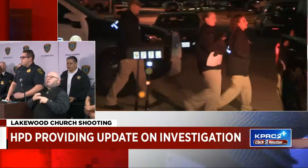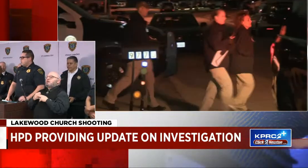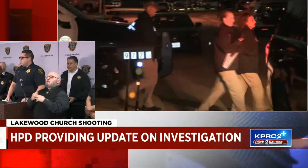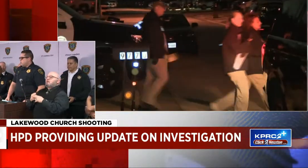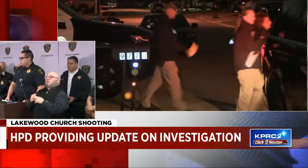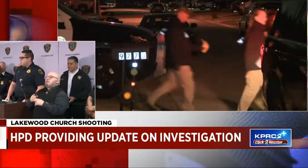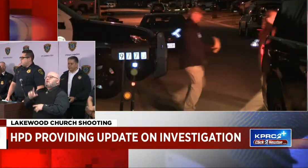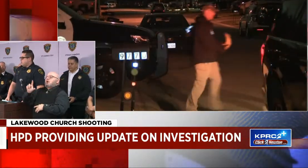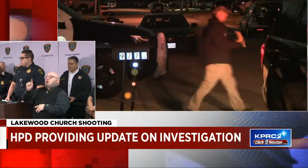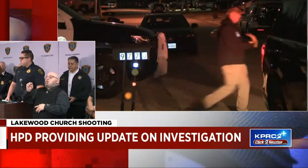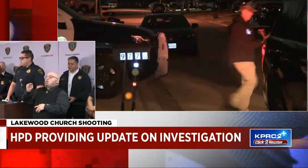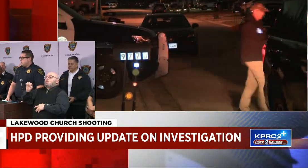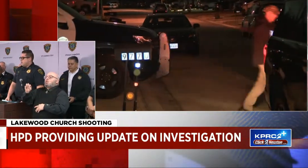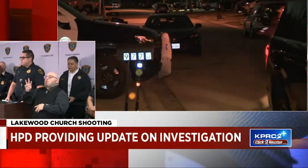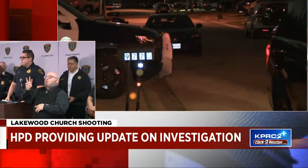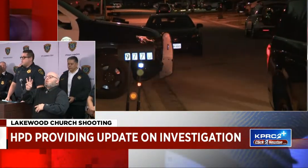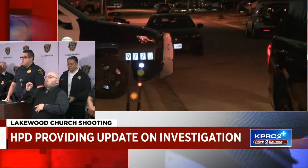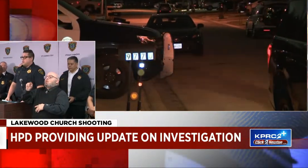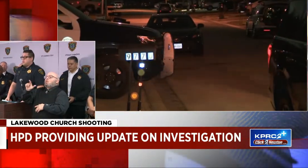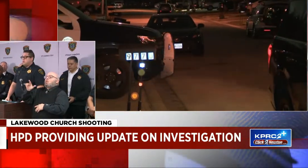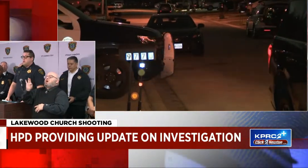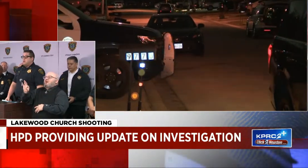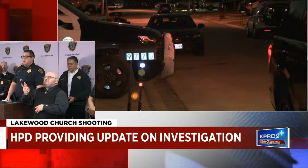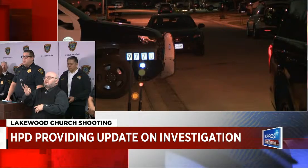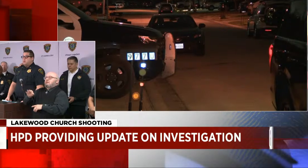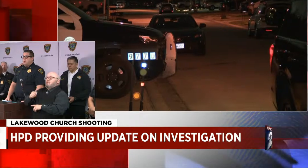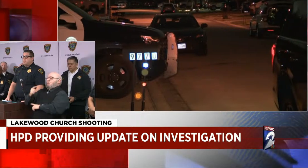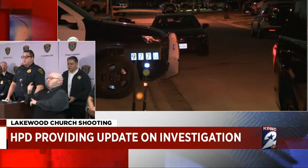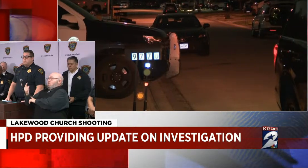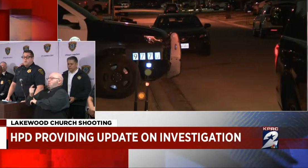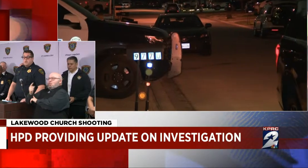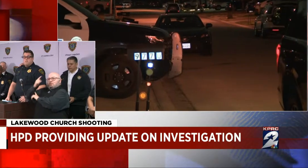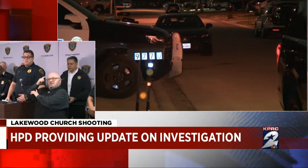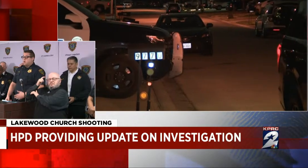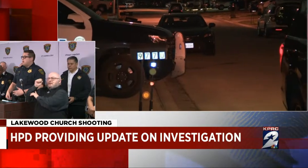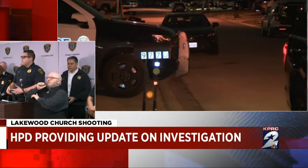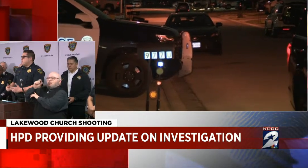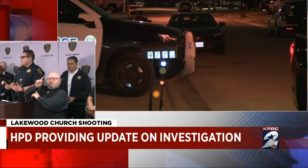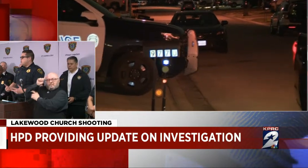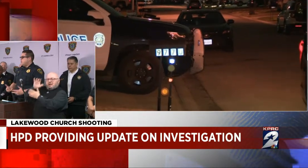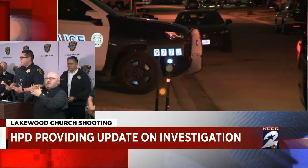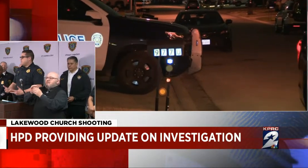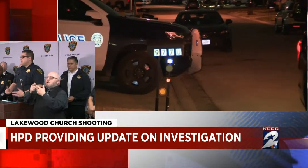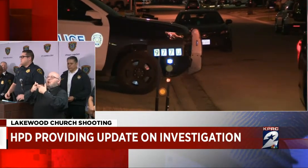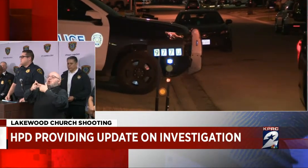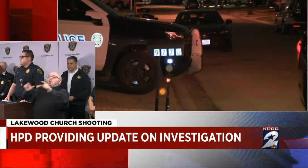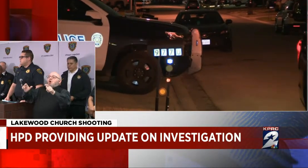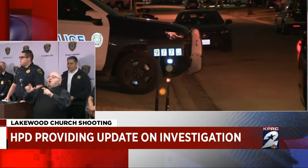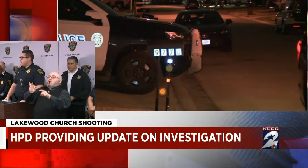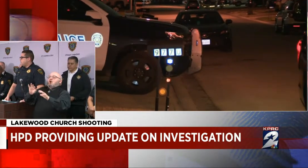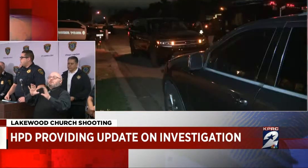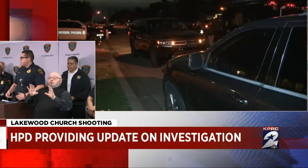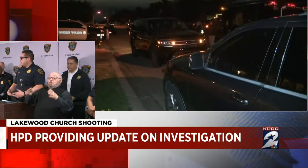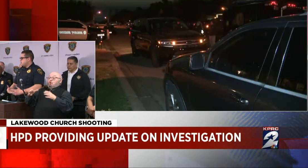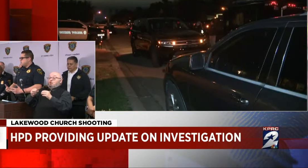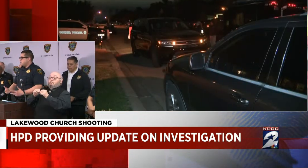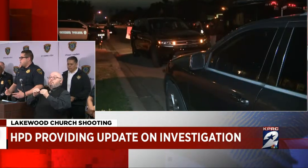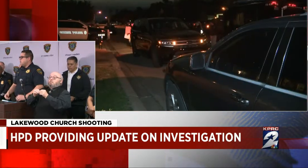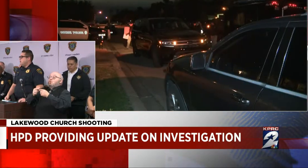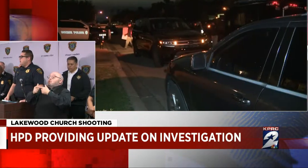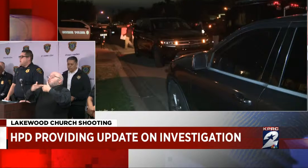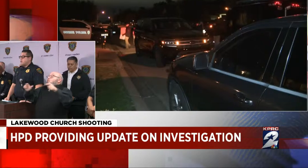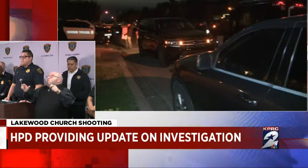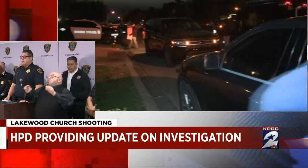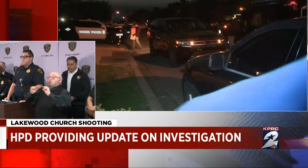a lone wolf, lone suspect situation. We do not believe this is part of a larger nexus. She is not part of a larger